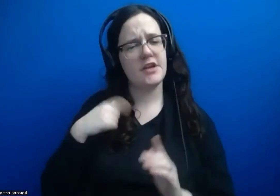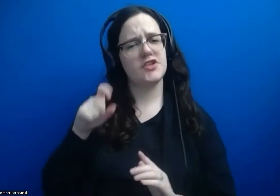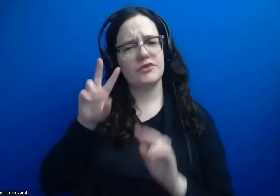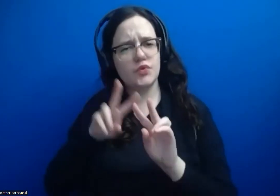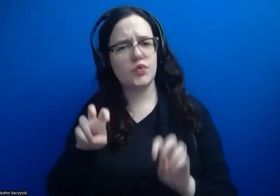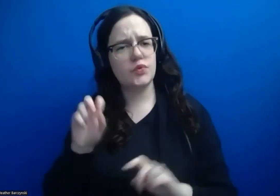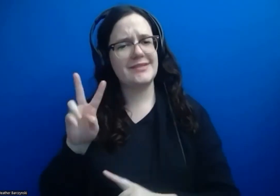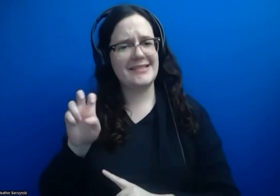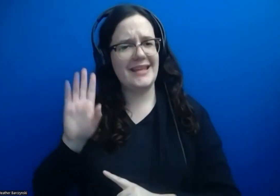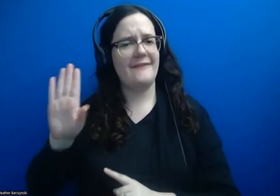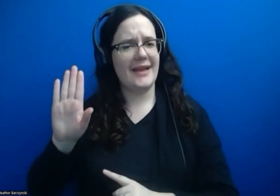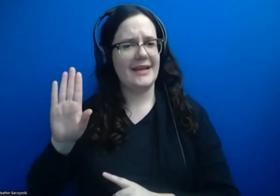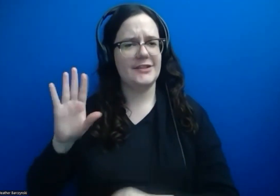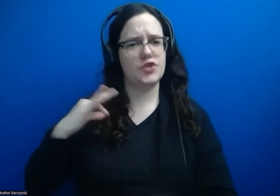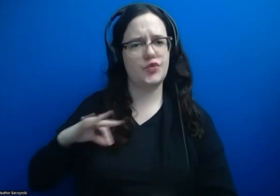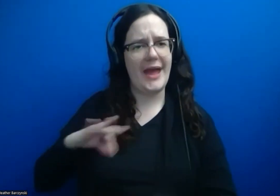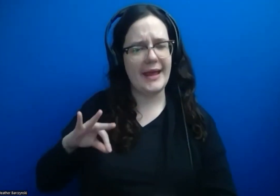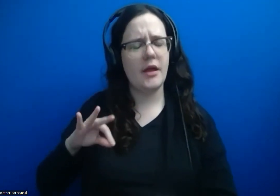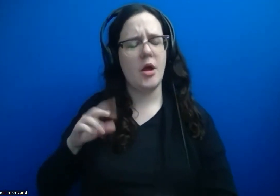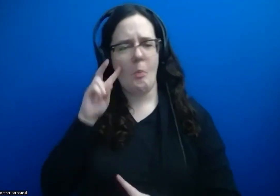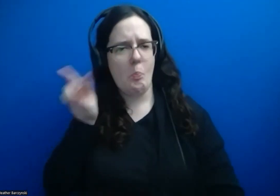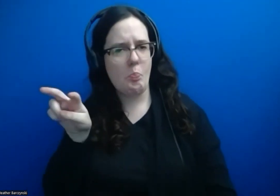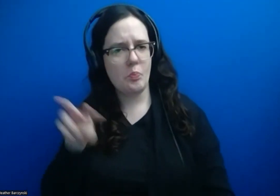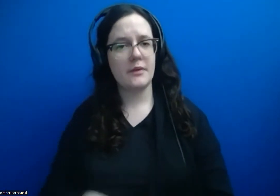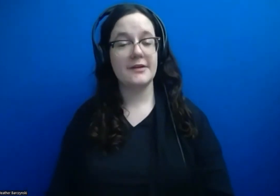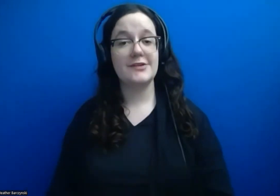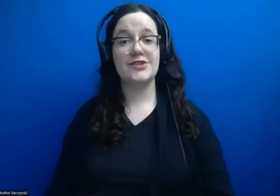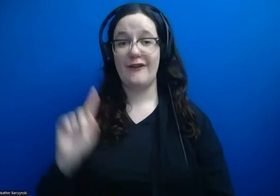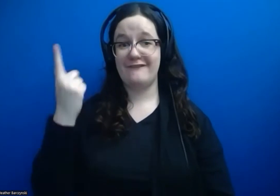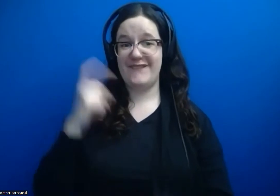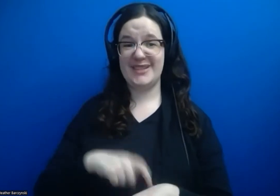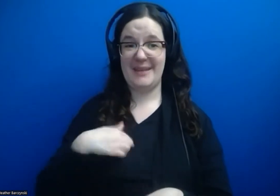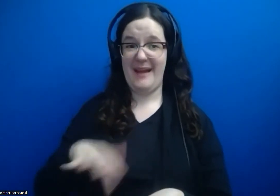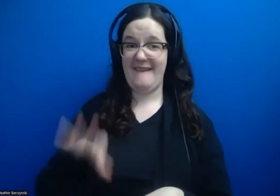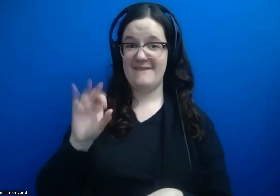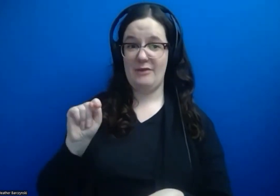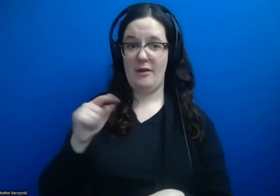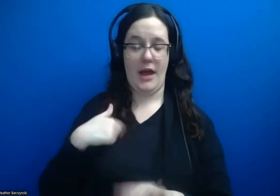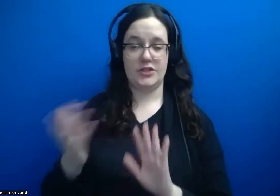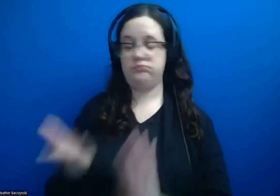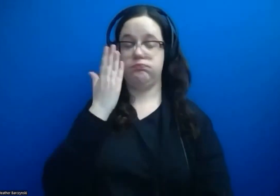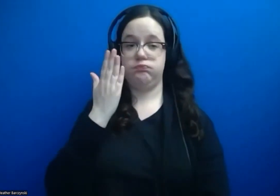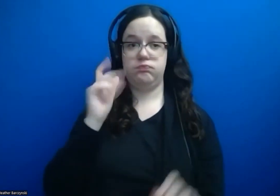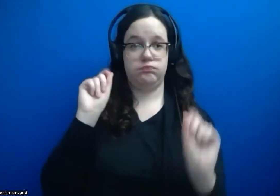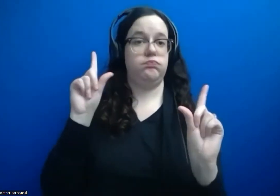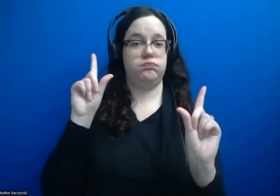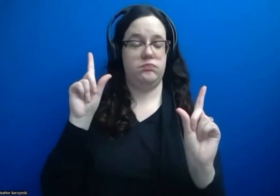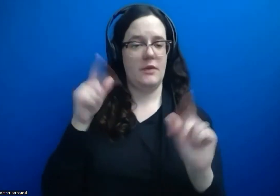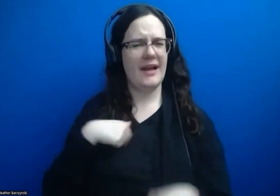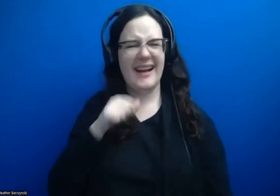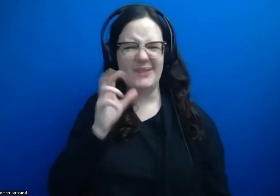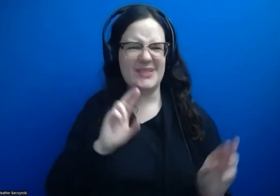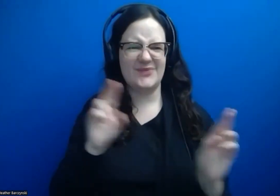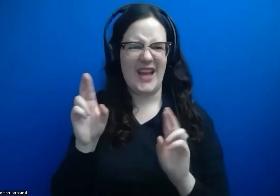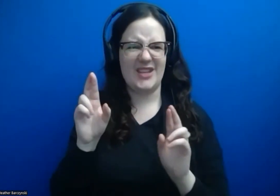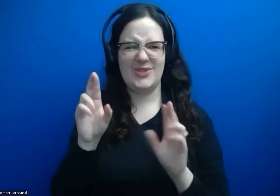like that. So the first time I found out about it, I was kind of just hit in the face, but I really wasn't ready to take that on just